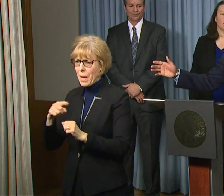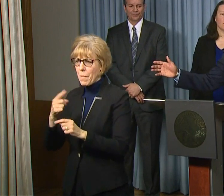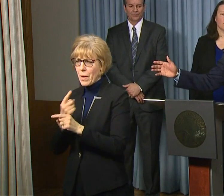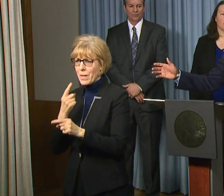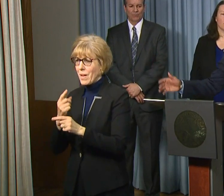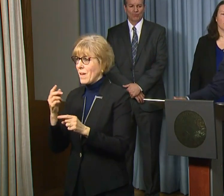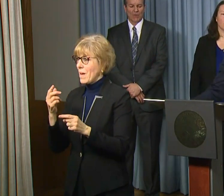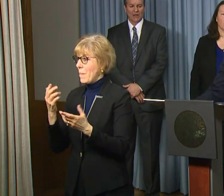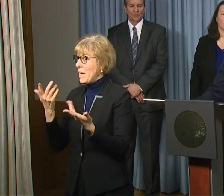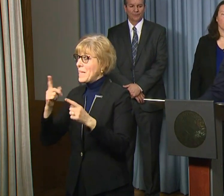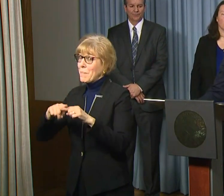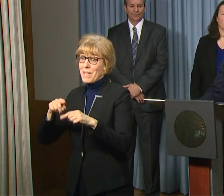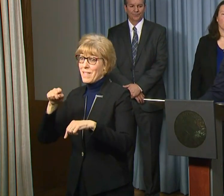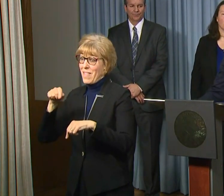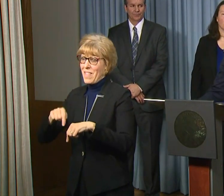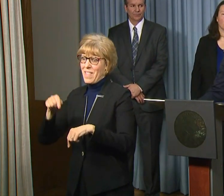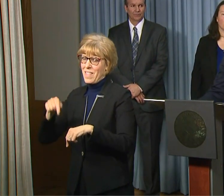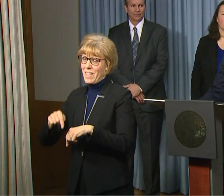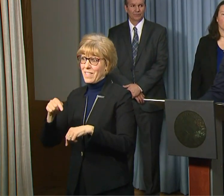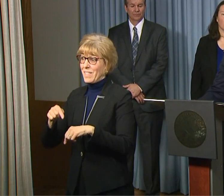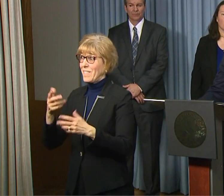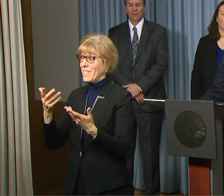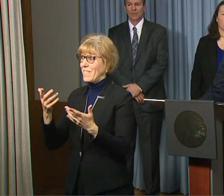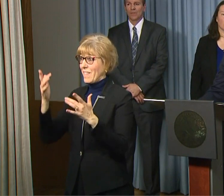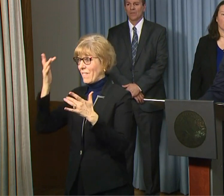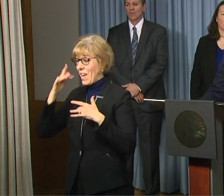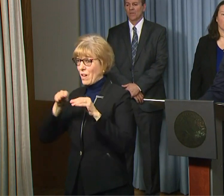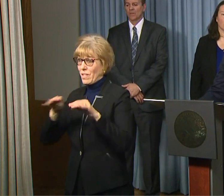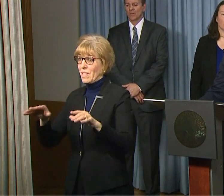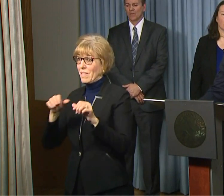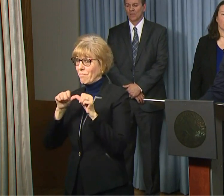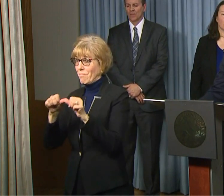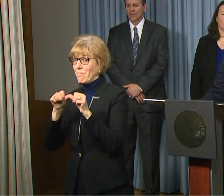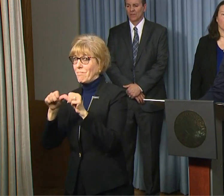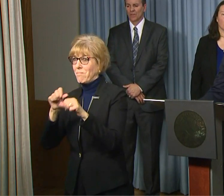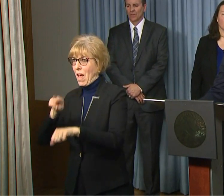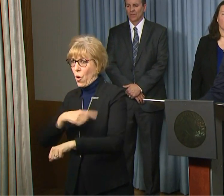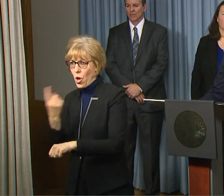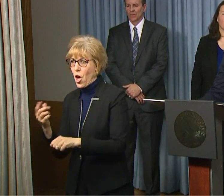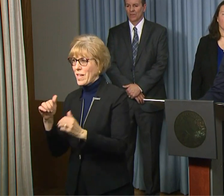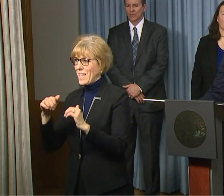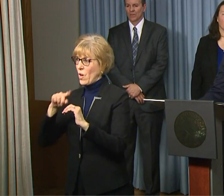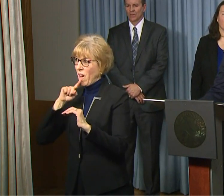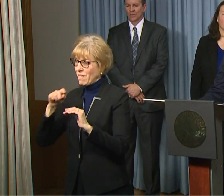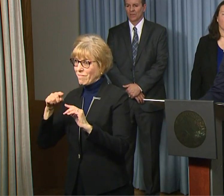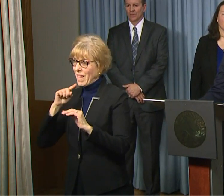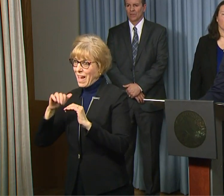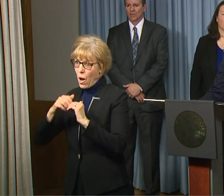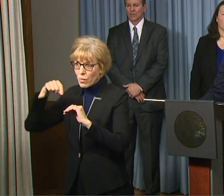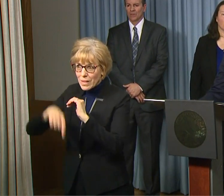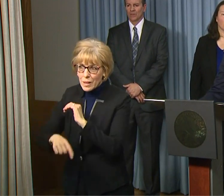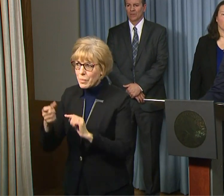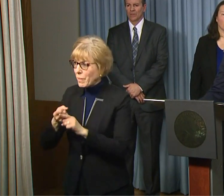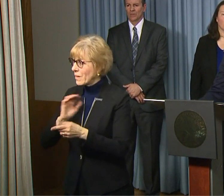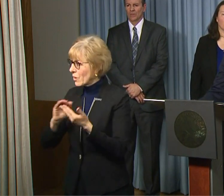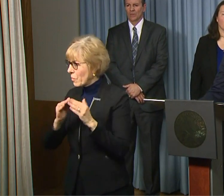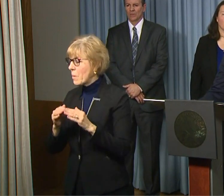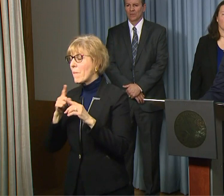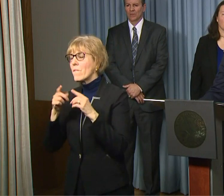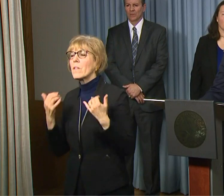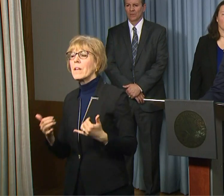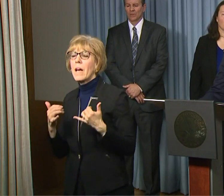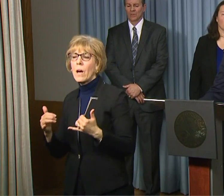this lasts and how deep it impacts our community. But we're going to continue to talk to them. We're taking suggestions from them, and we're doing